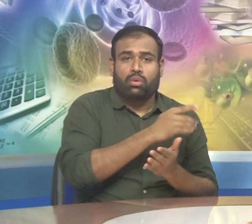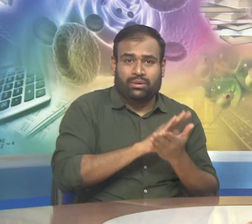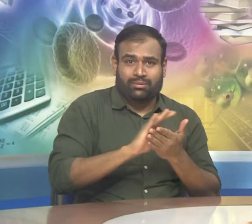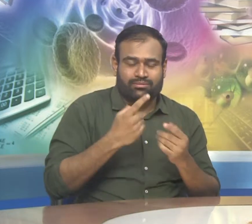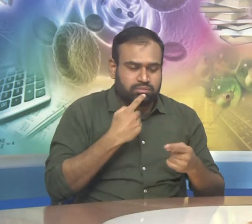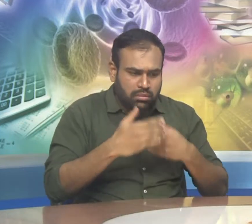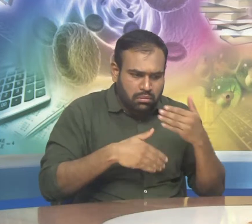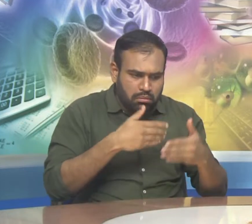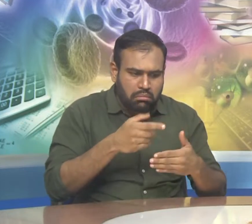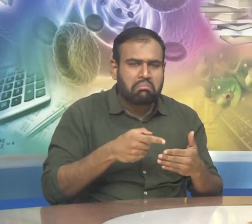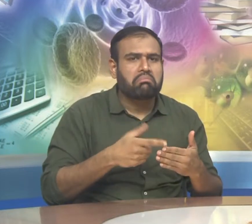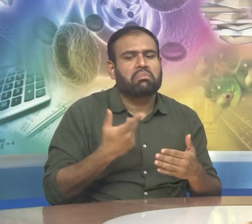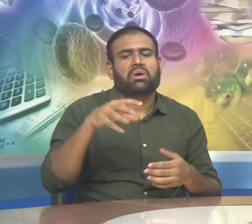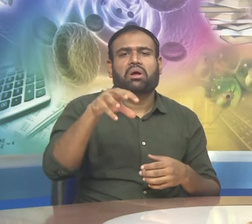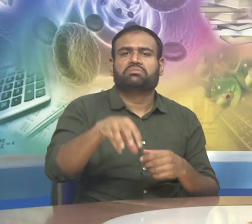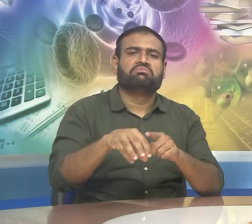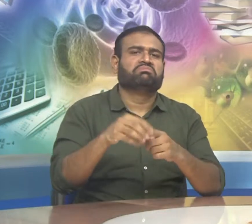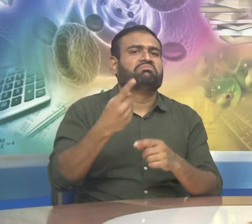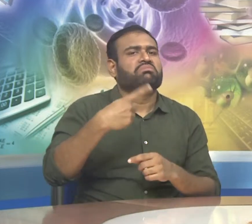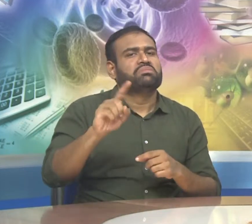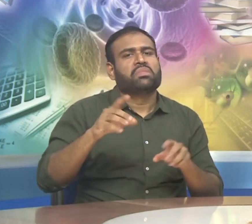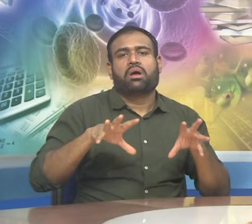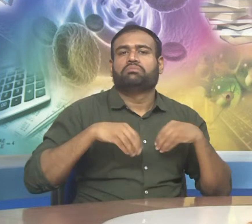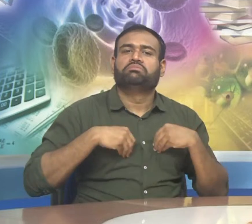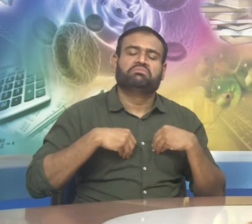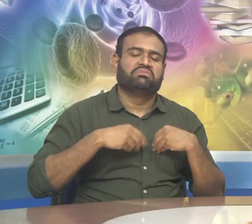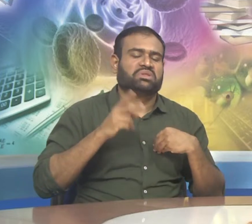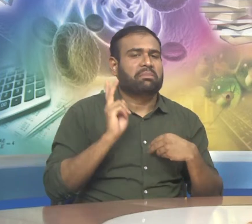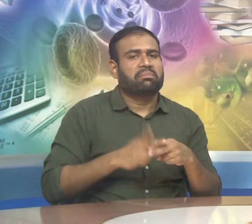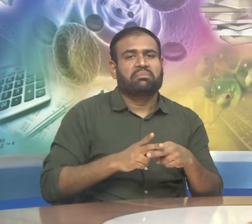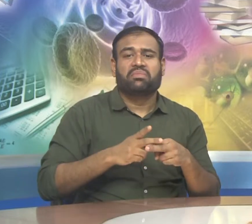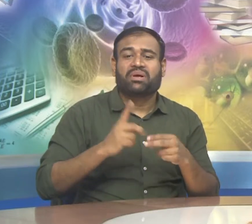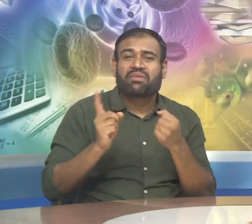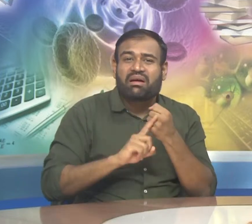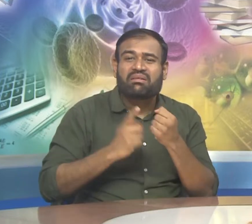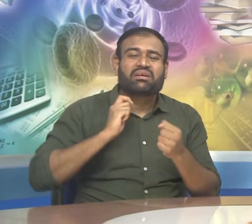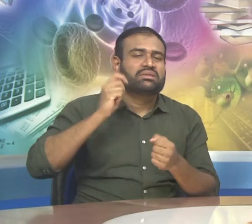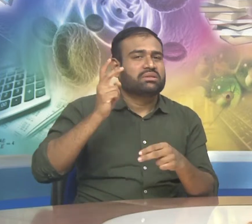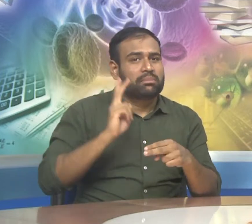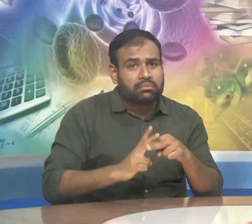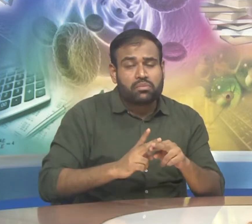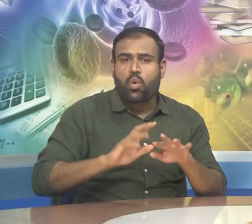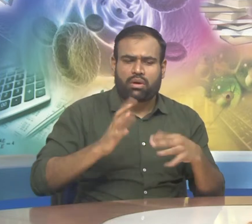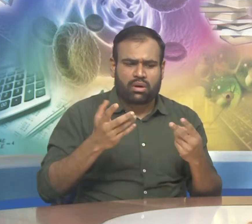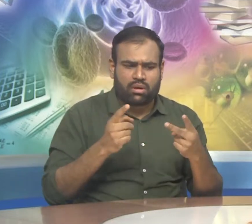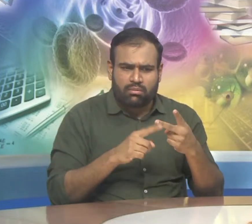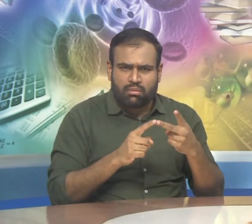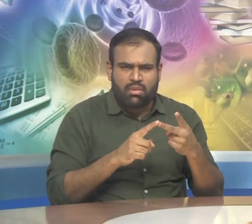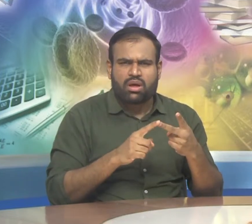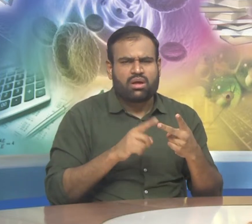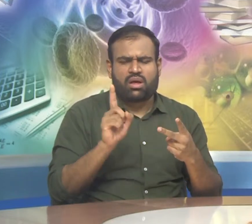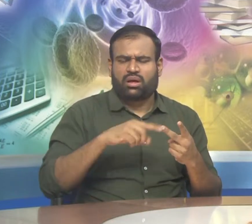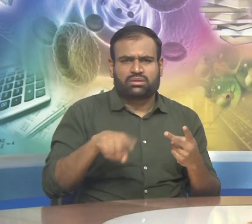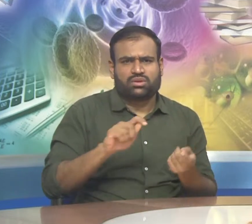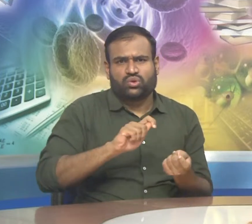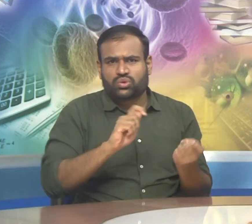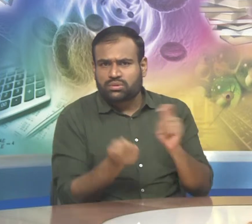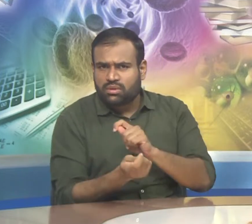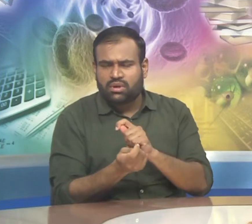it and increase or reduce the sentence or change the nature of sentence